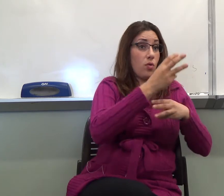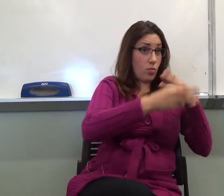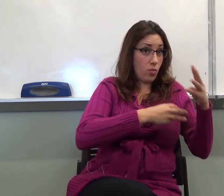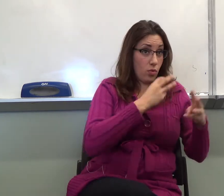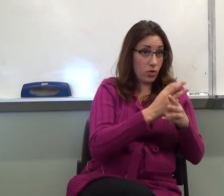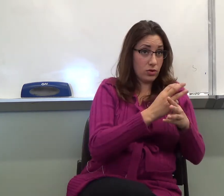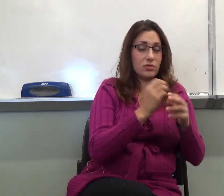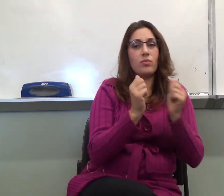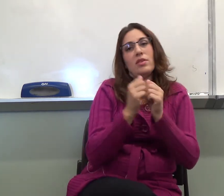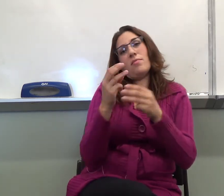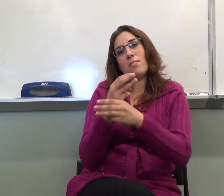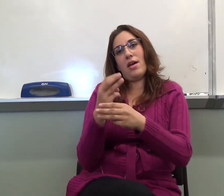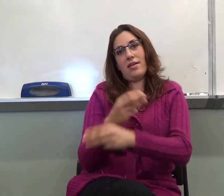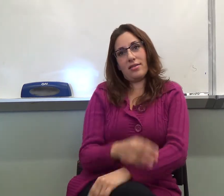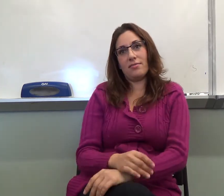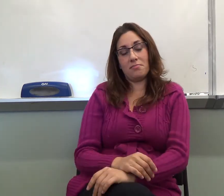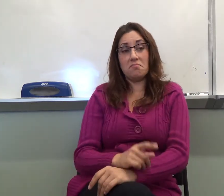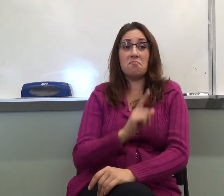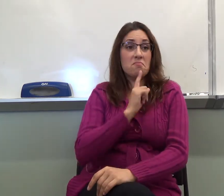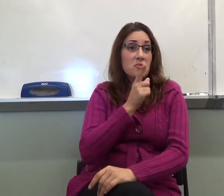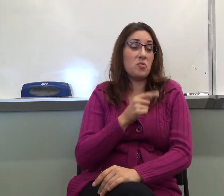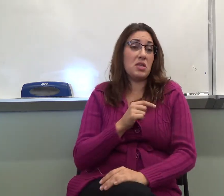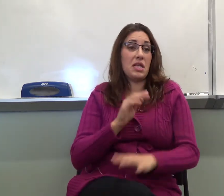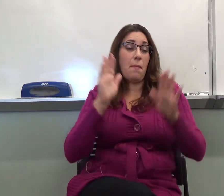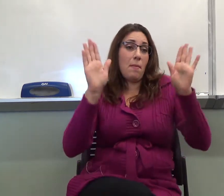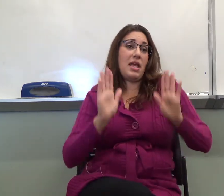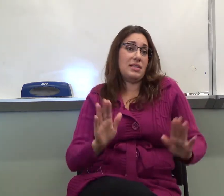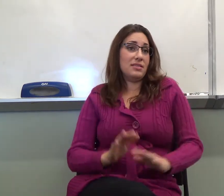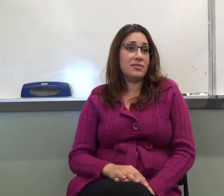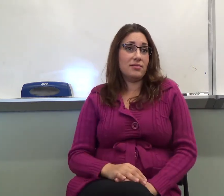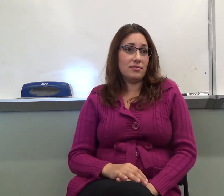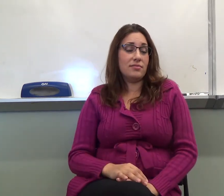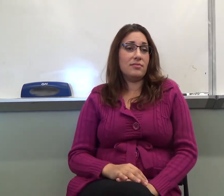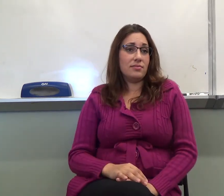thing, you know. It says something, but that's philosophy, and that's not this course.